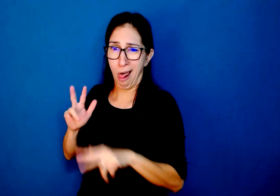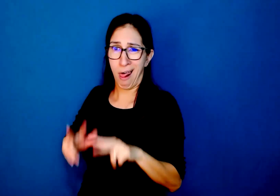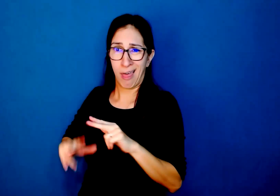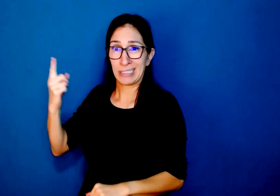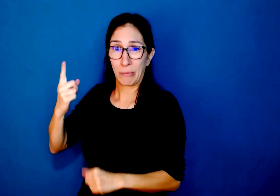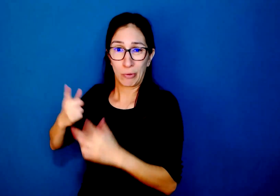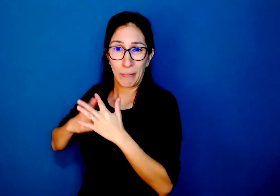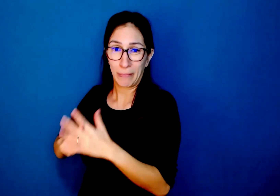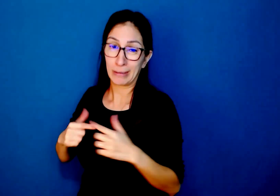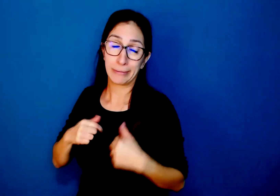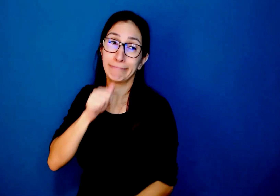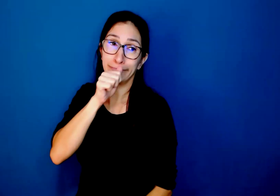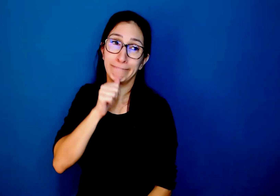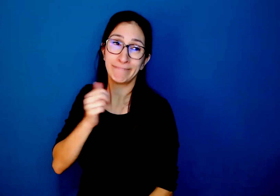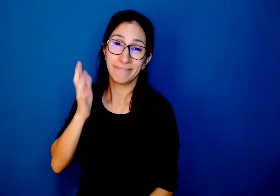my fair share,